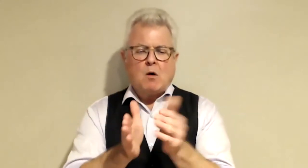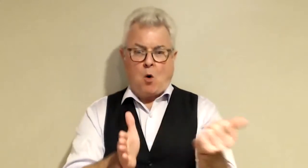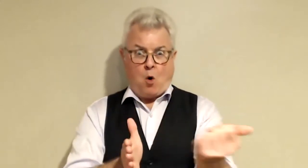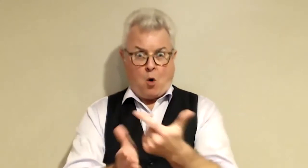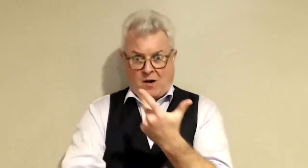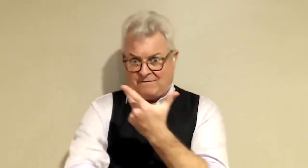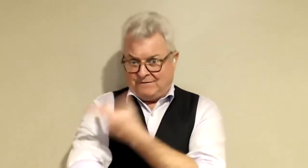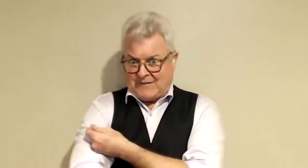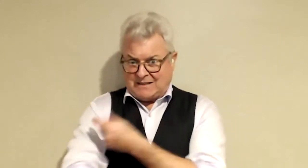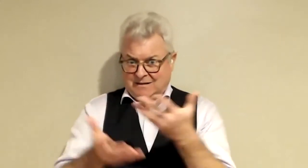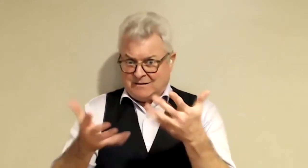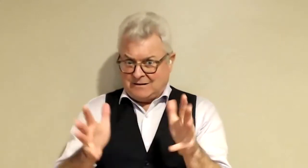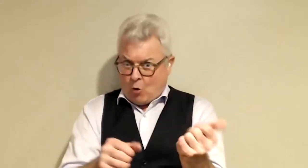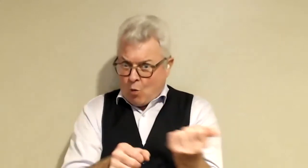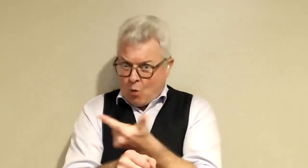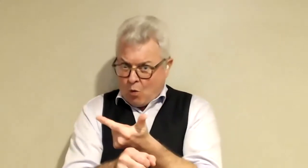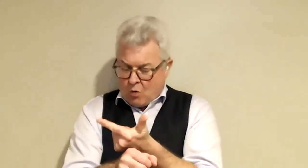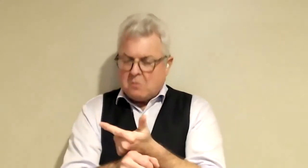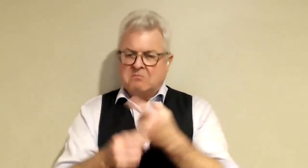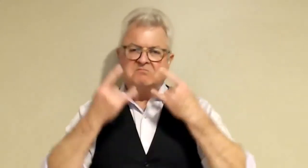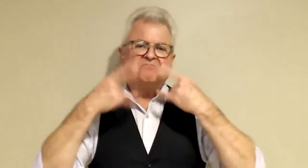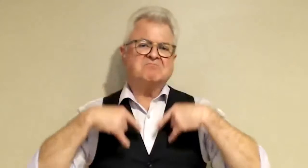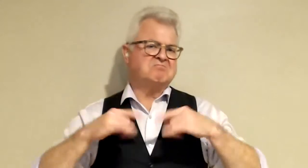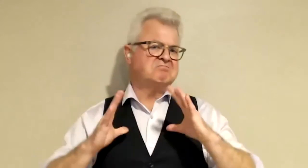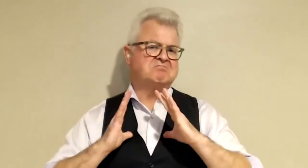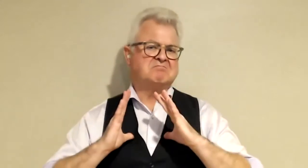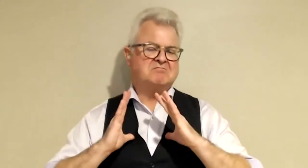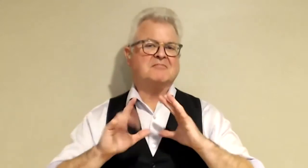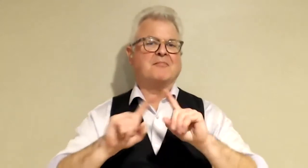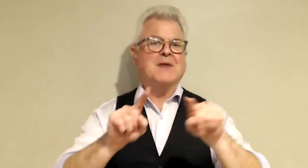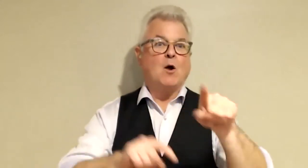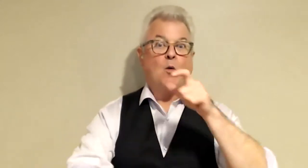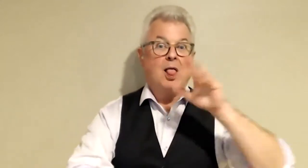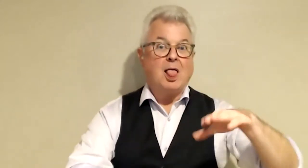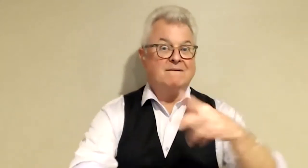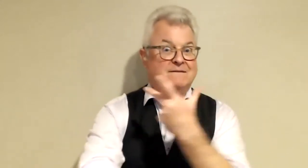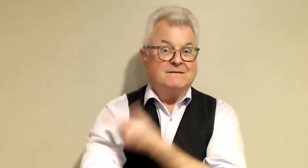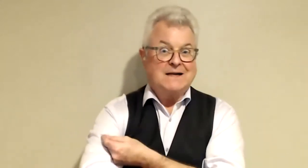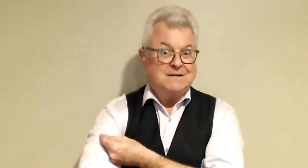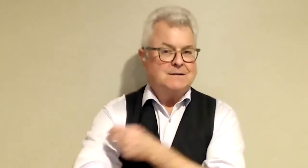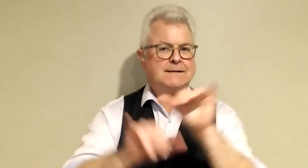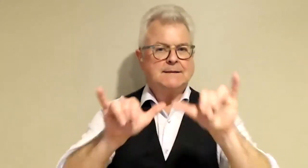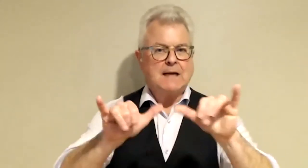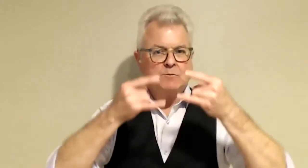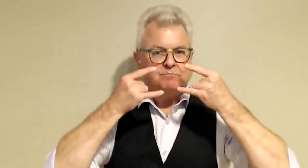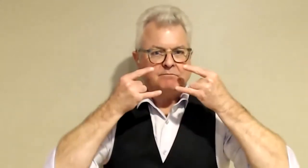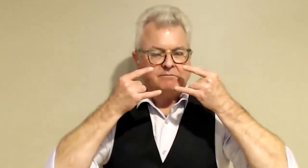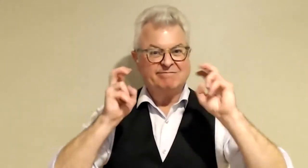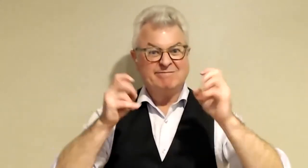or family and you're in a small, area and they've all been vaccinated, it might be a little safer to take your mask off. But those who are